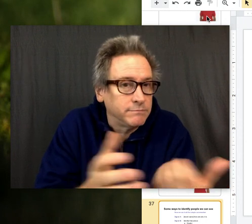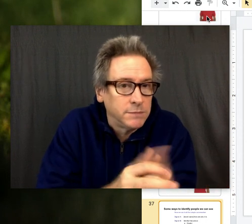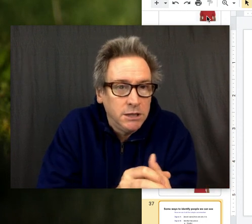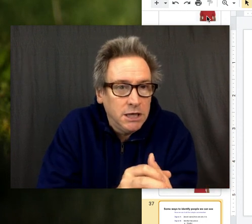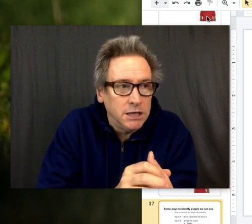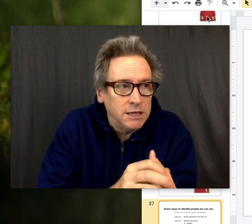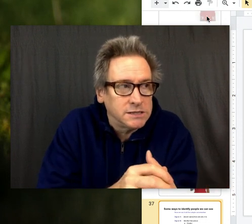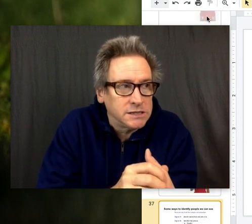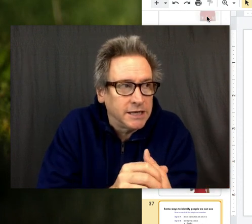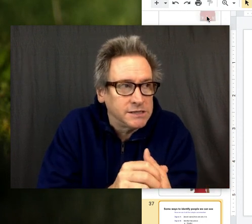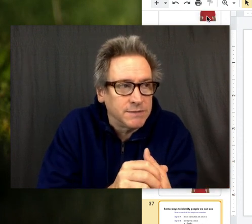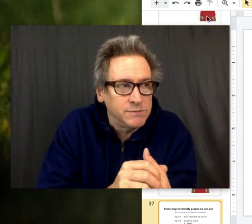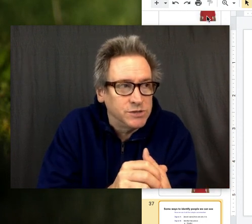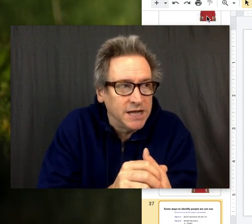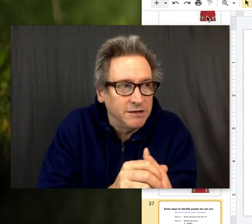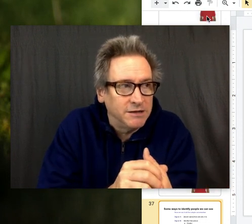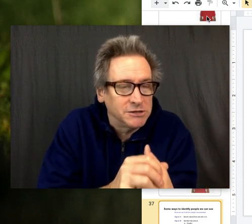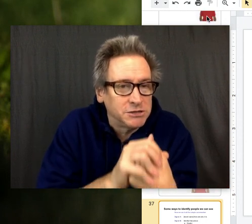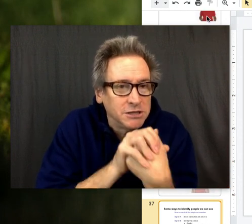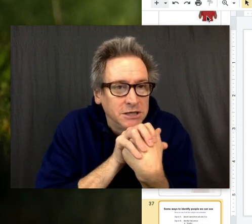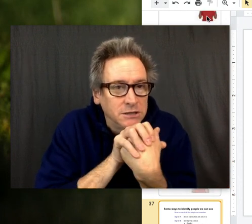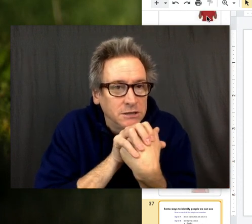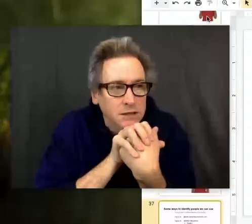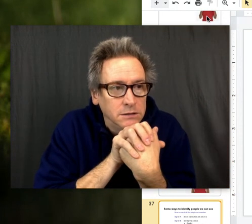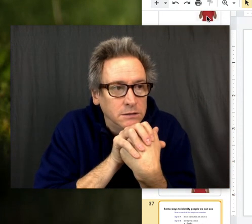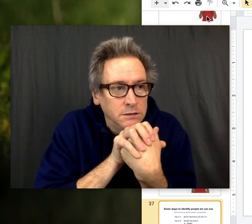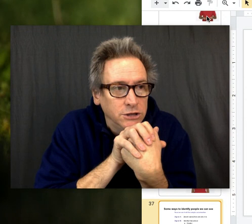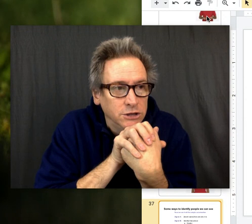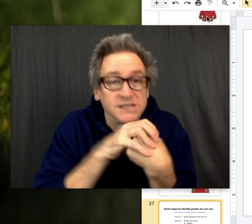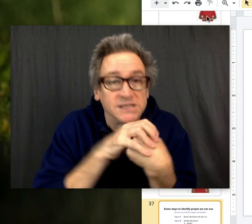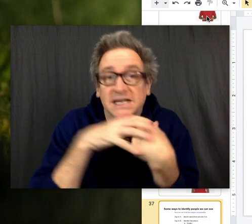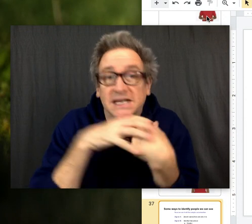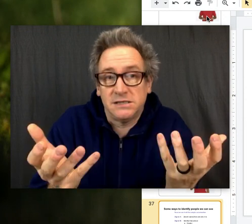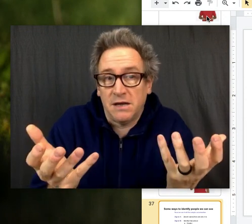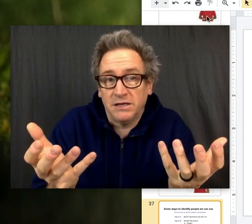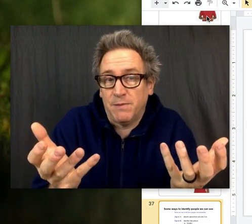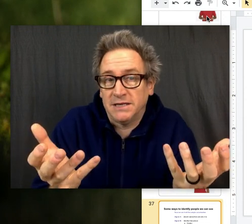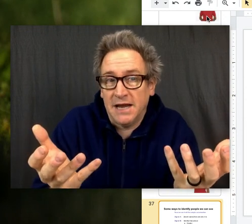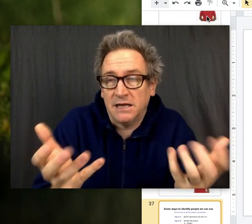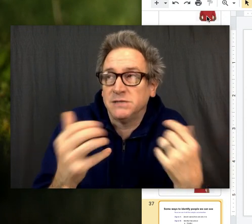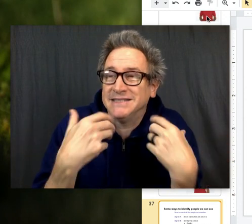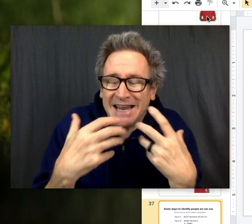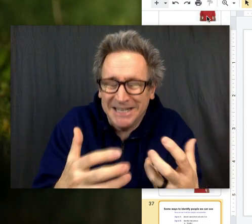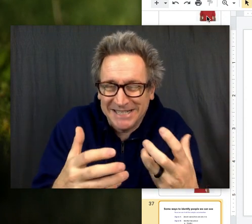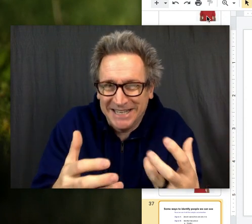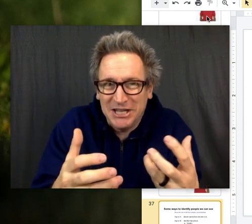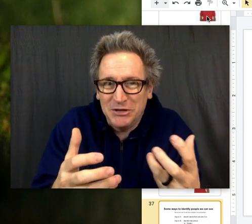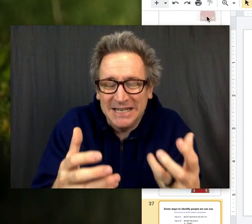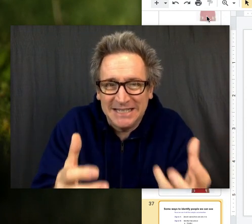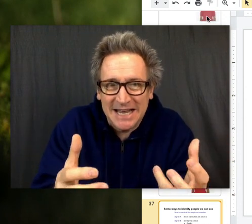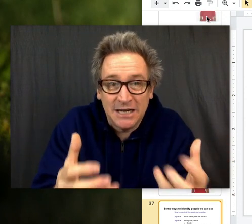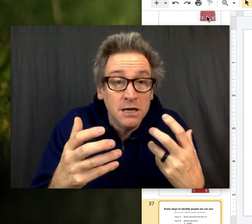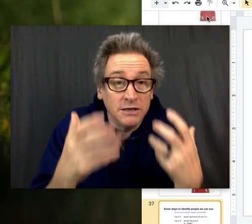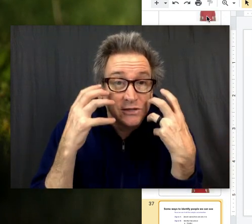thing. It's like sometimes you say things, you'll say something spontaneously that you